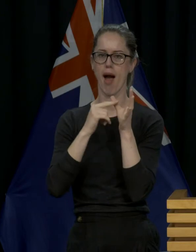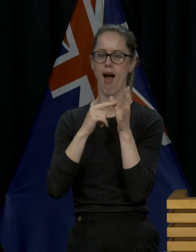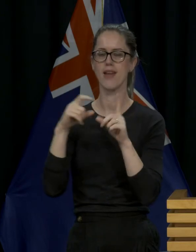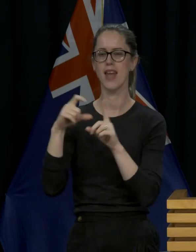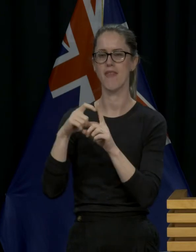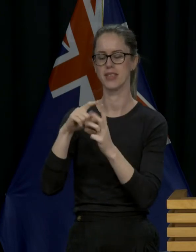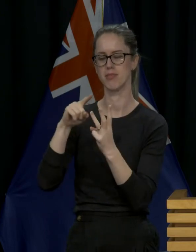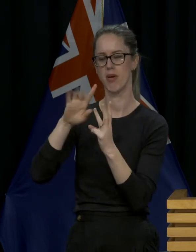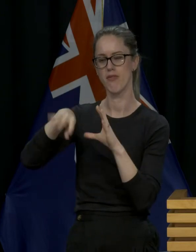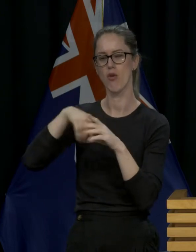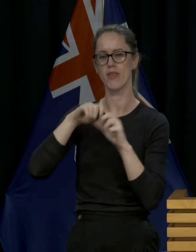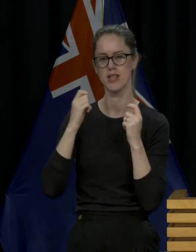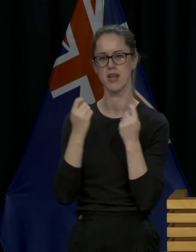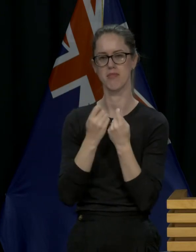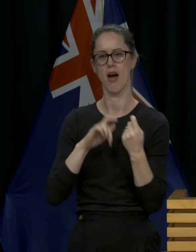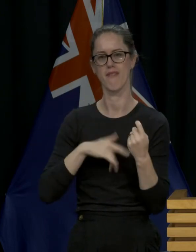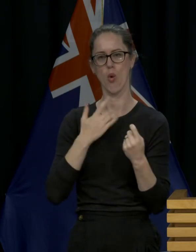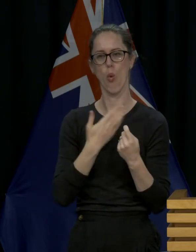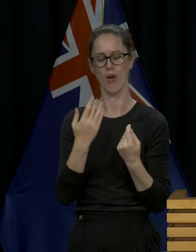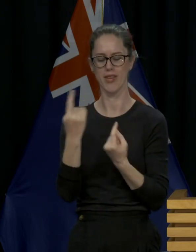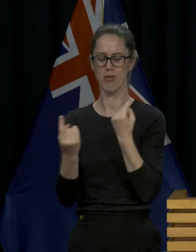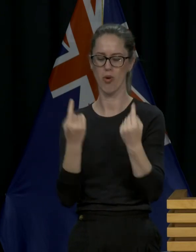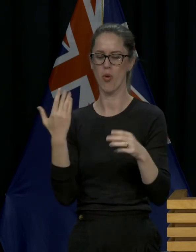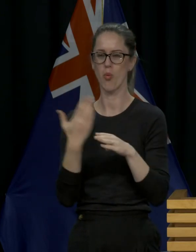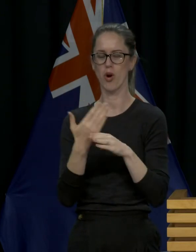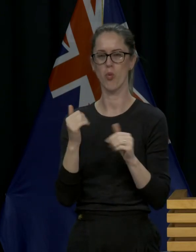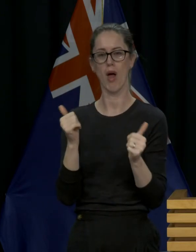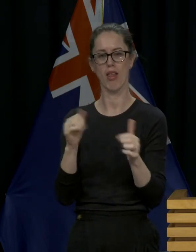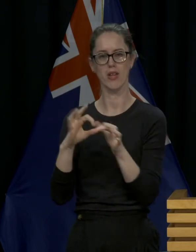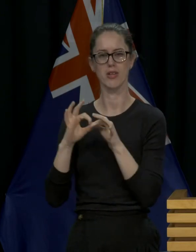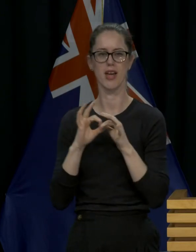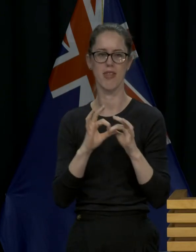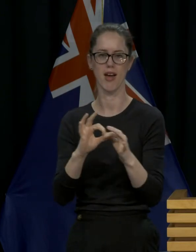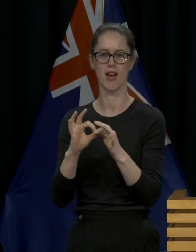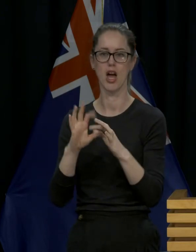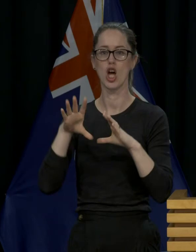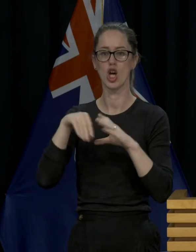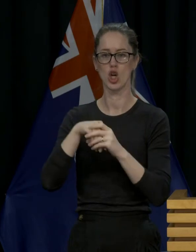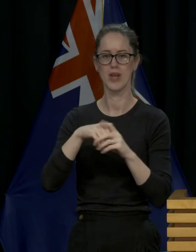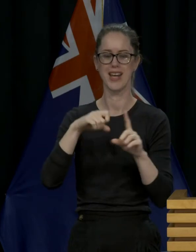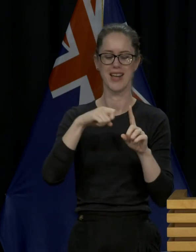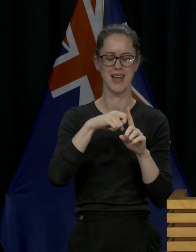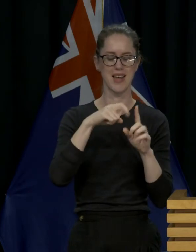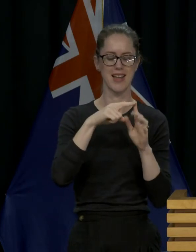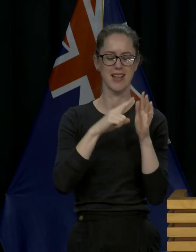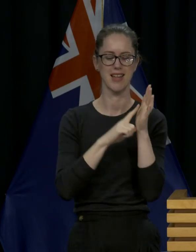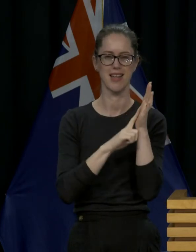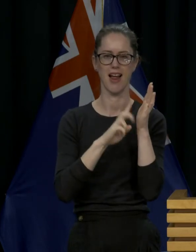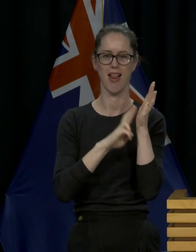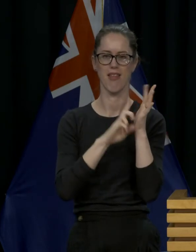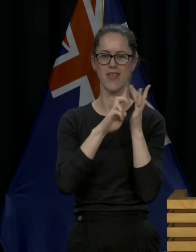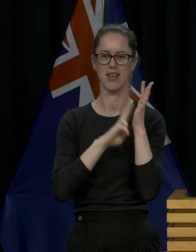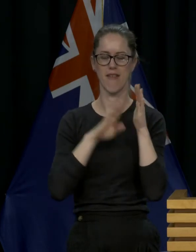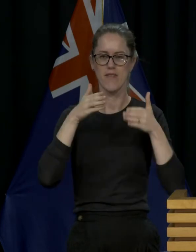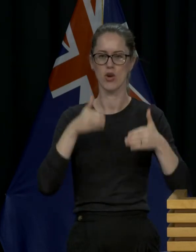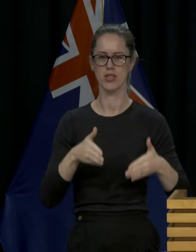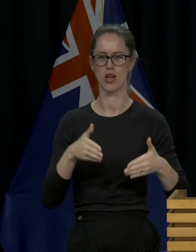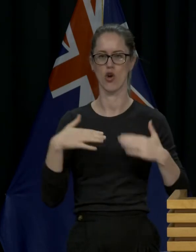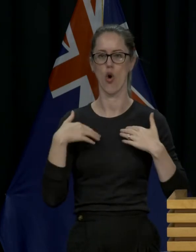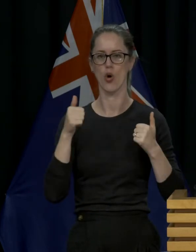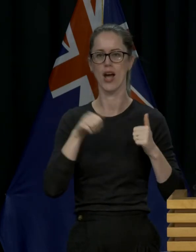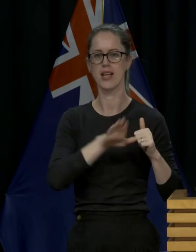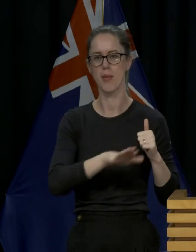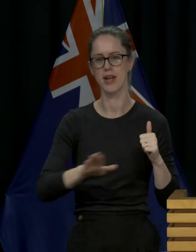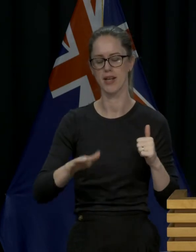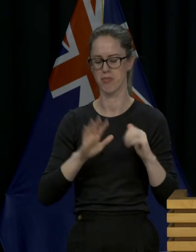role in the team, and I expect that all of those individuals will work really well together, including Calvin with his Oranga Tamariki role. So for me, I look at the